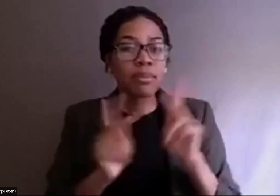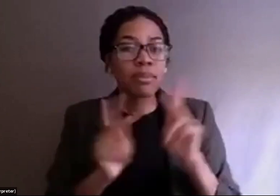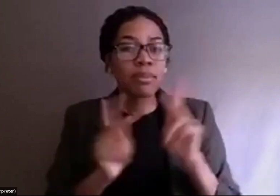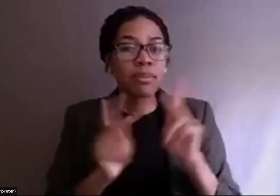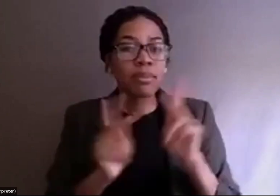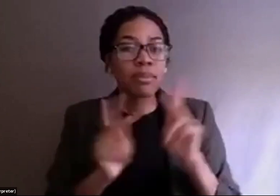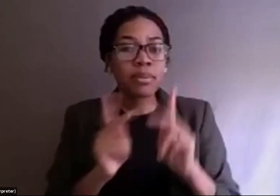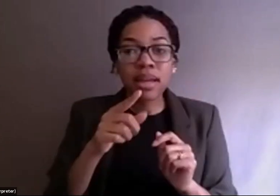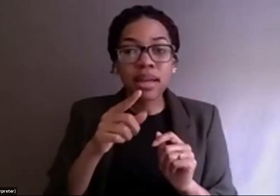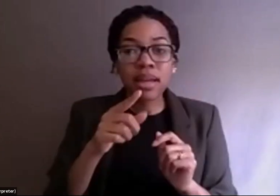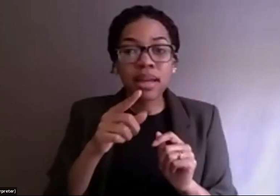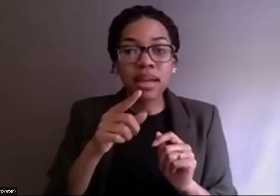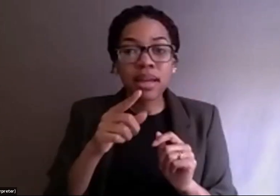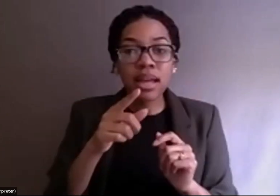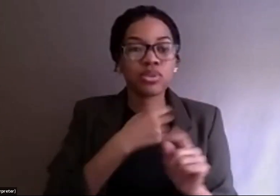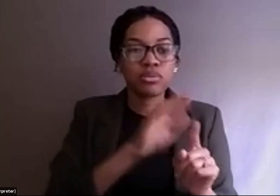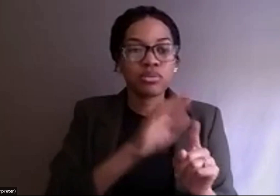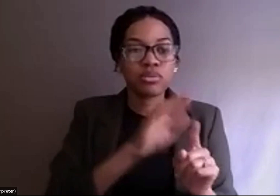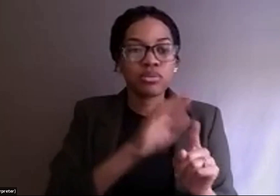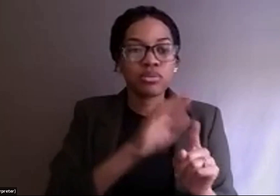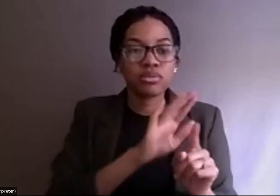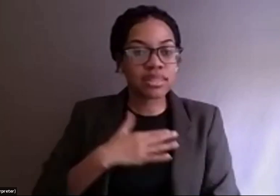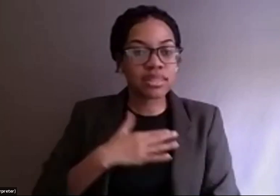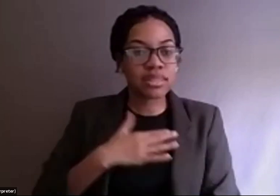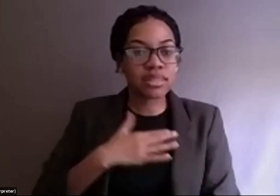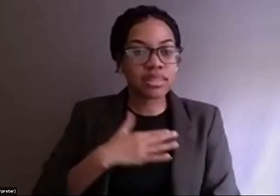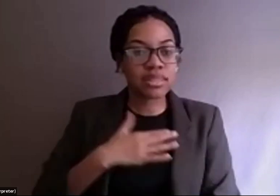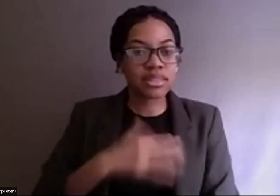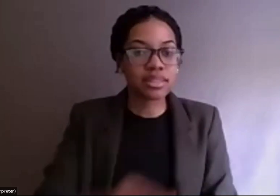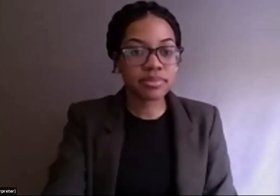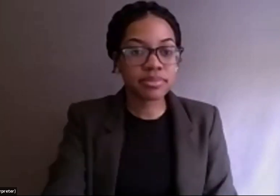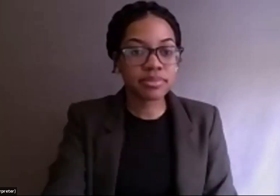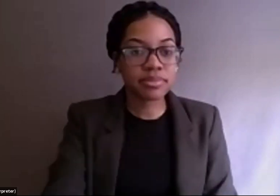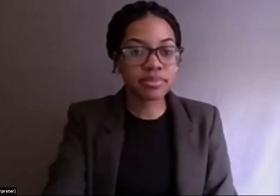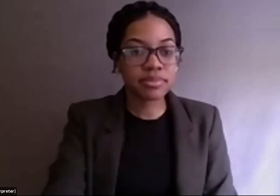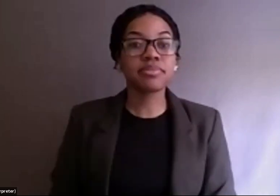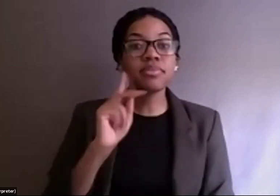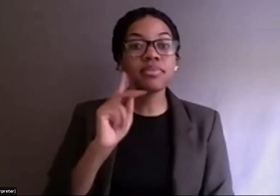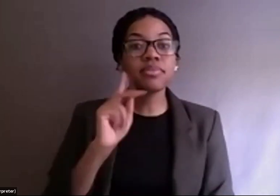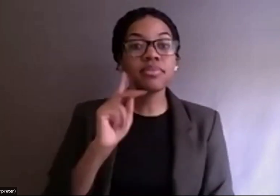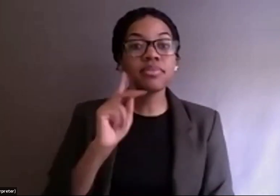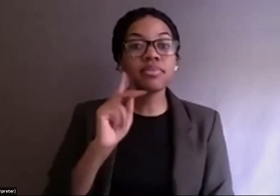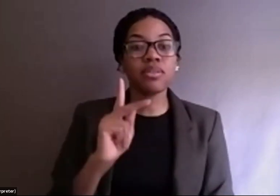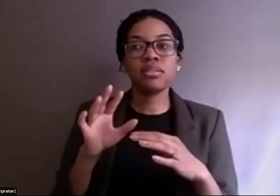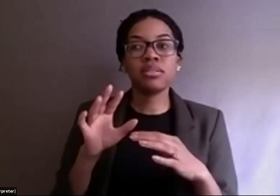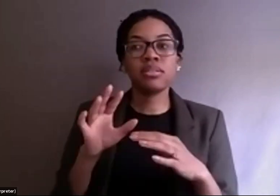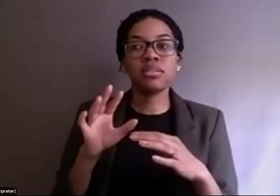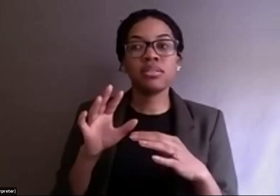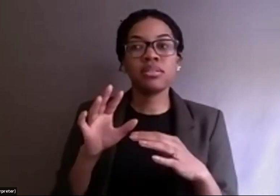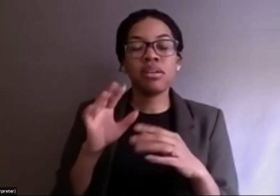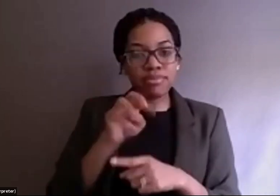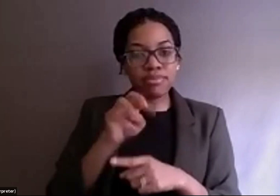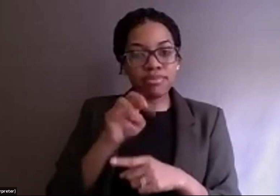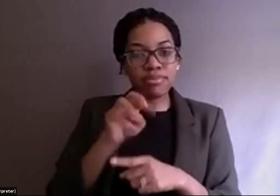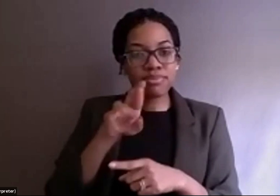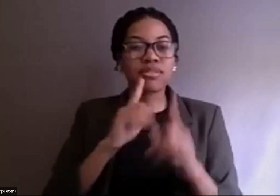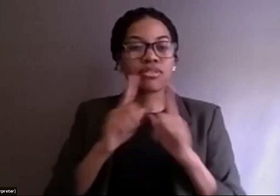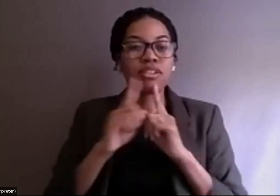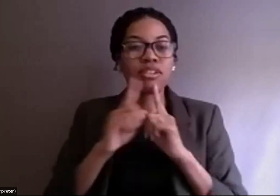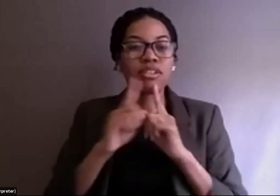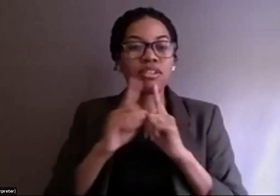mic, please remute. Okay. So let's start with the beginning. The convening, the SNCC 60th